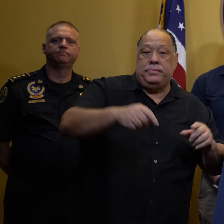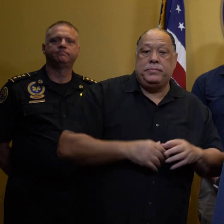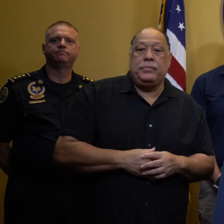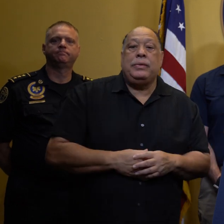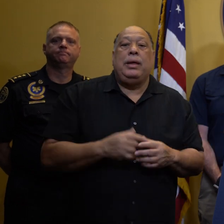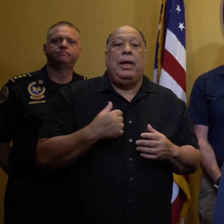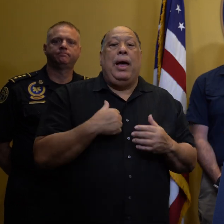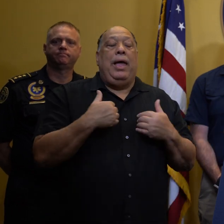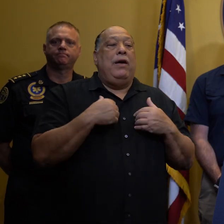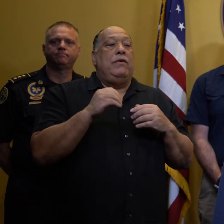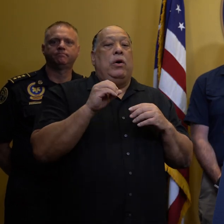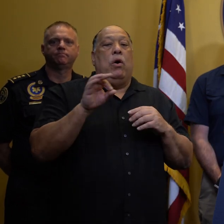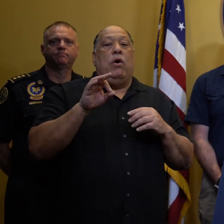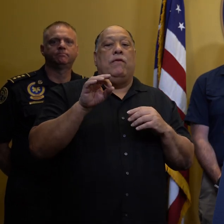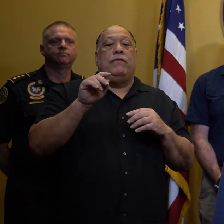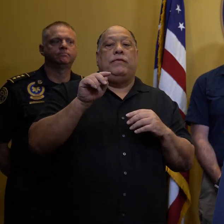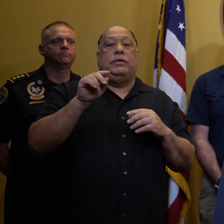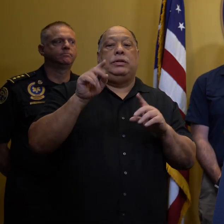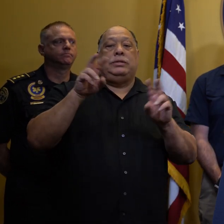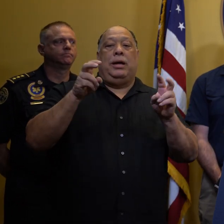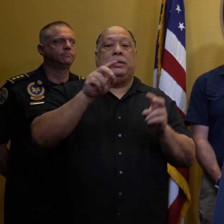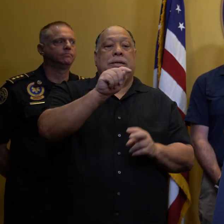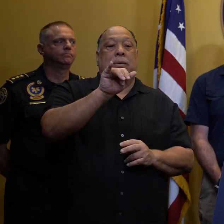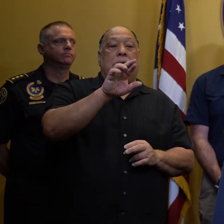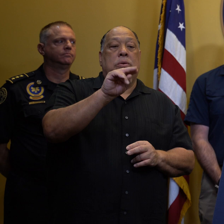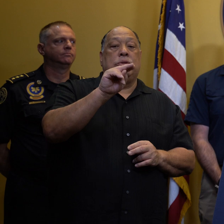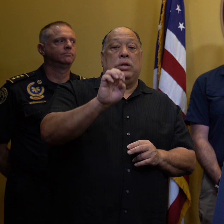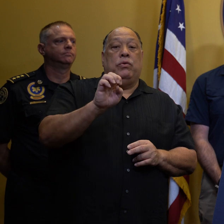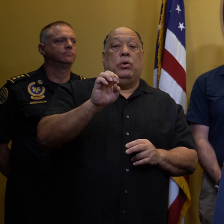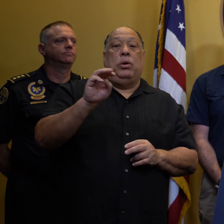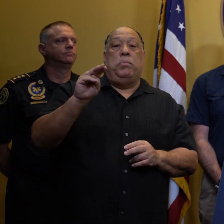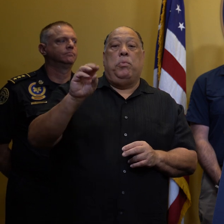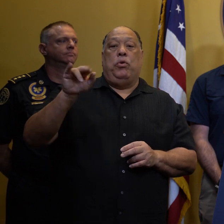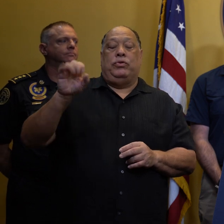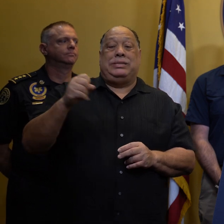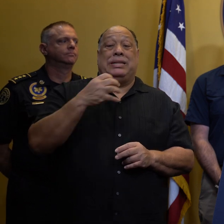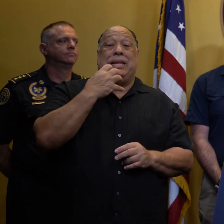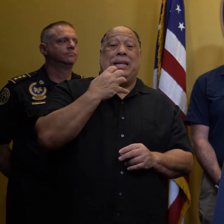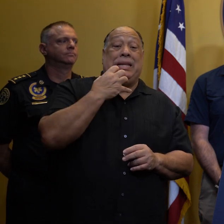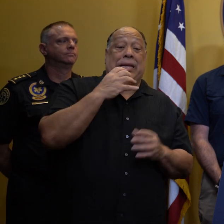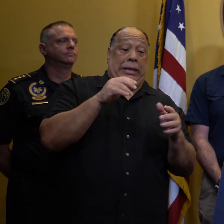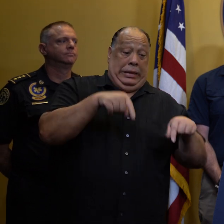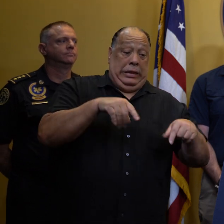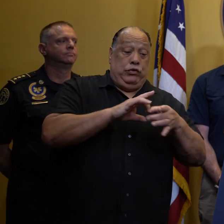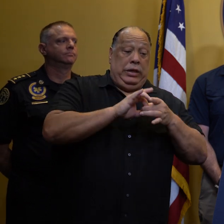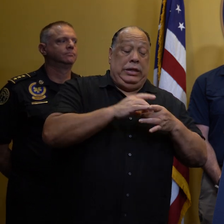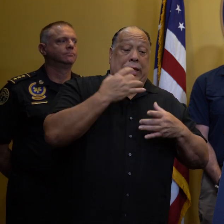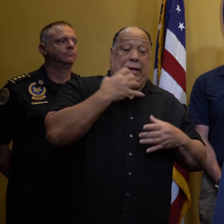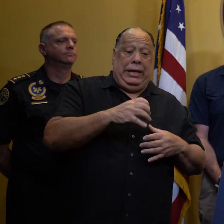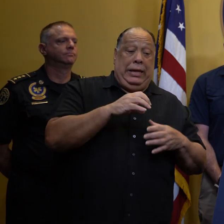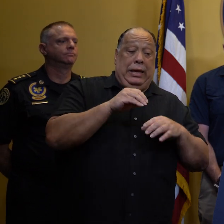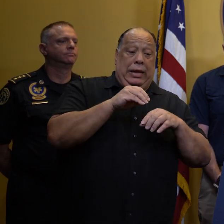Yeah, I have off-topic questions concerning Tyrell Morris. This is Do we have any about questions? heat advisory. This based on is the a heat?